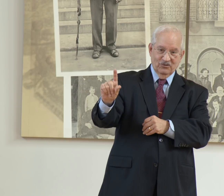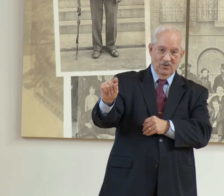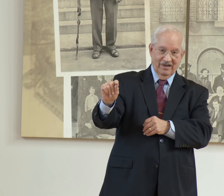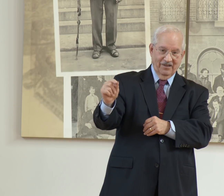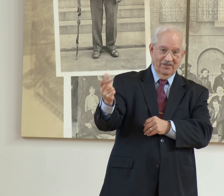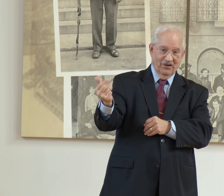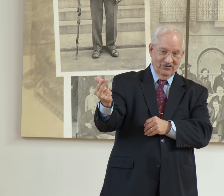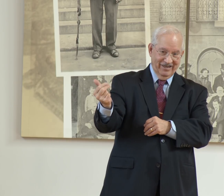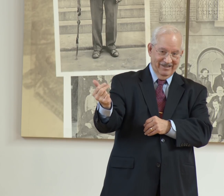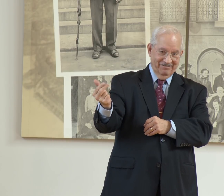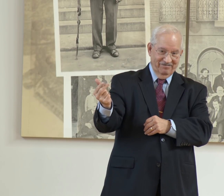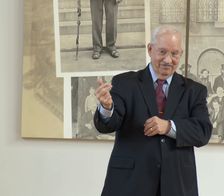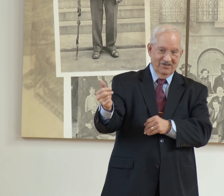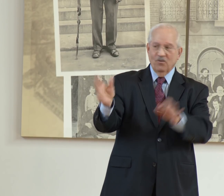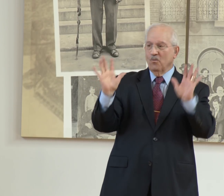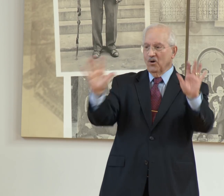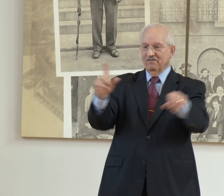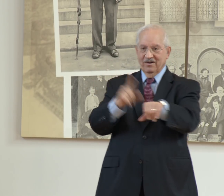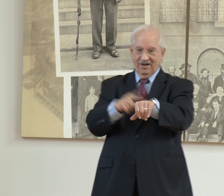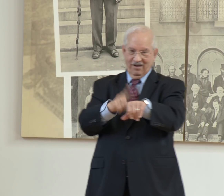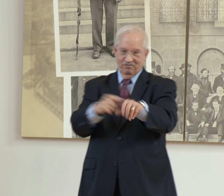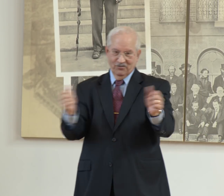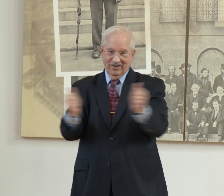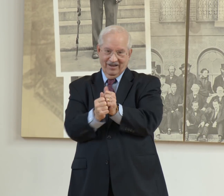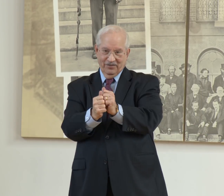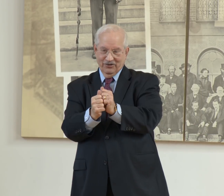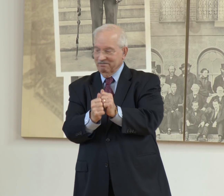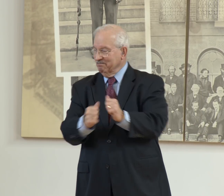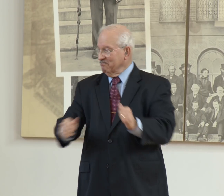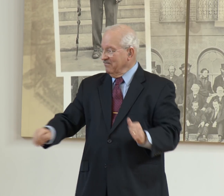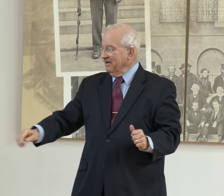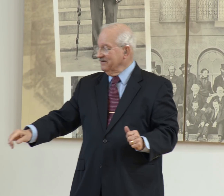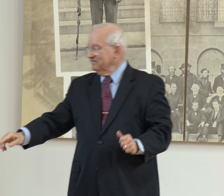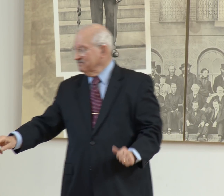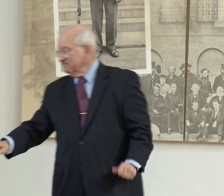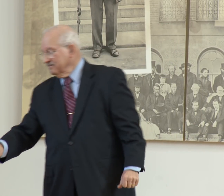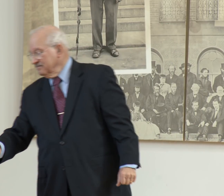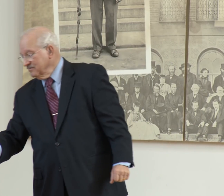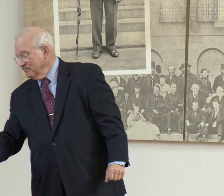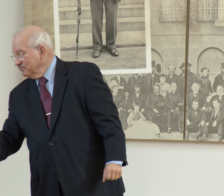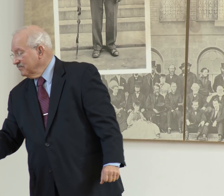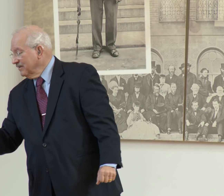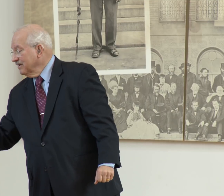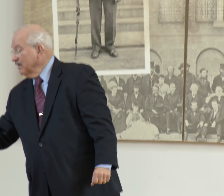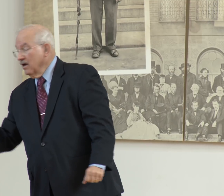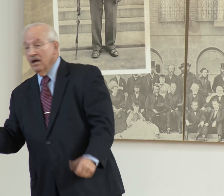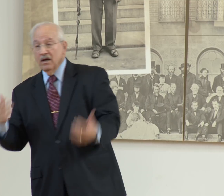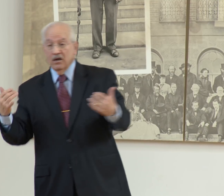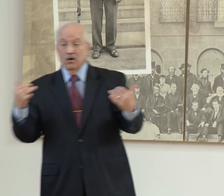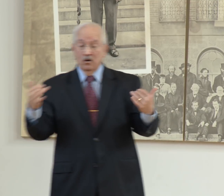That was in 2013. We had a wonderful time together.